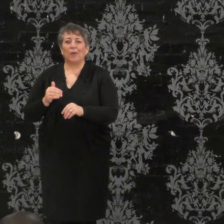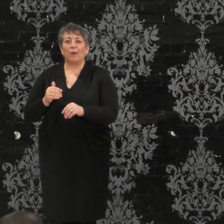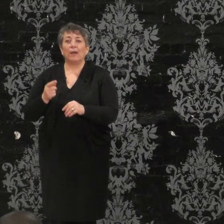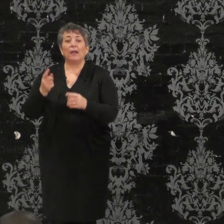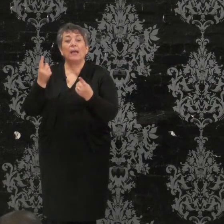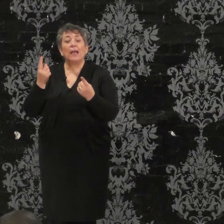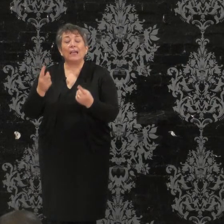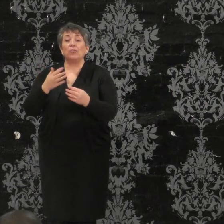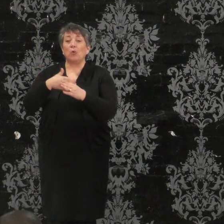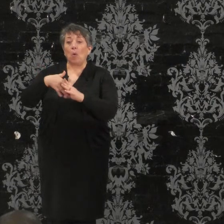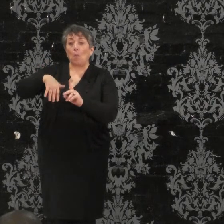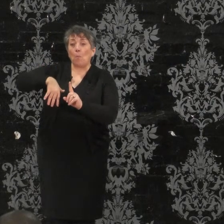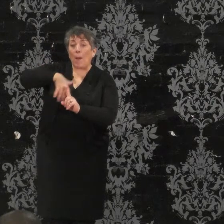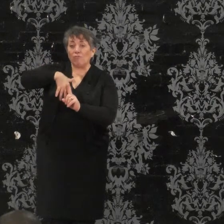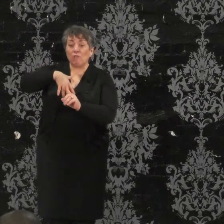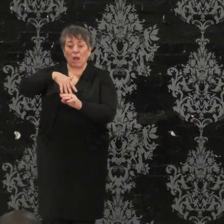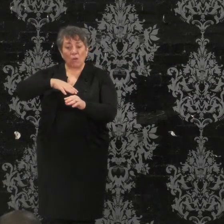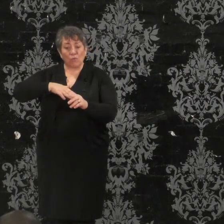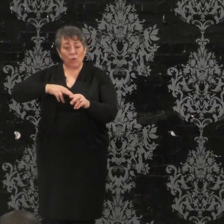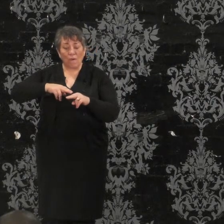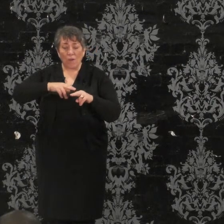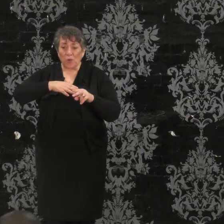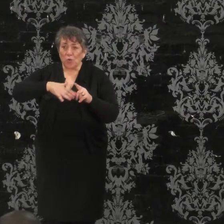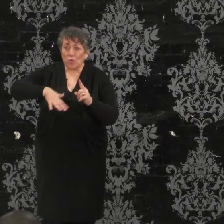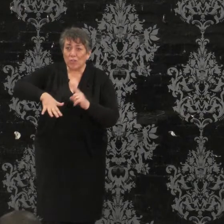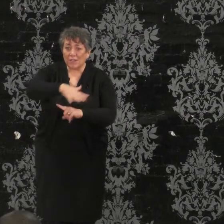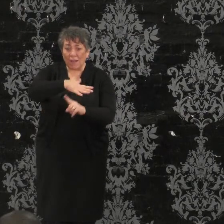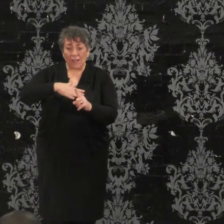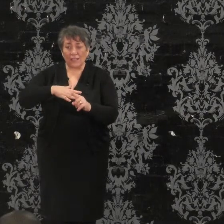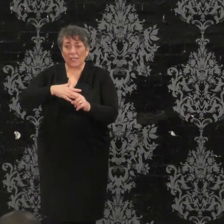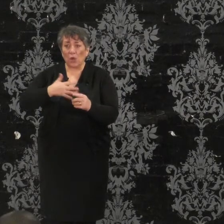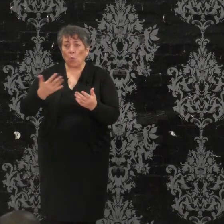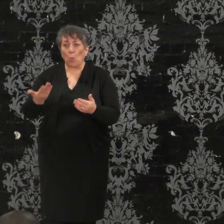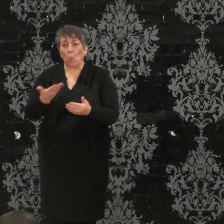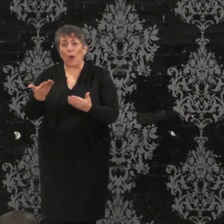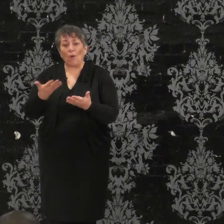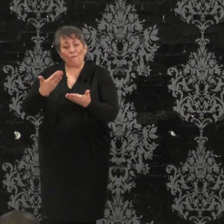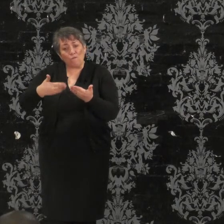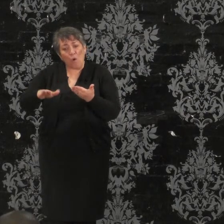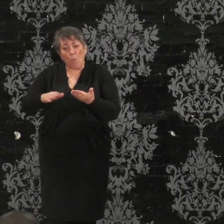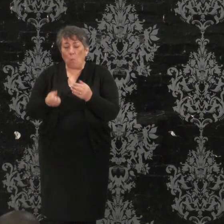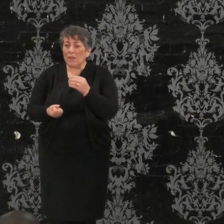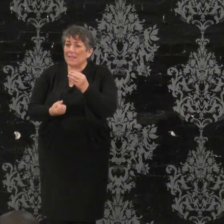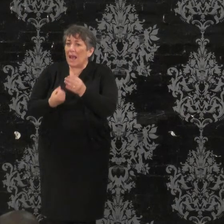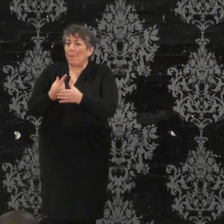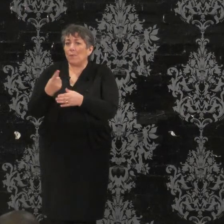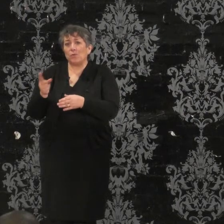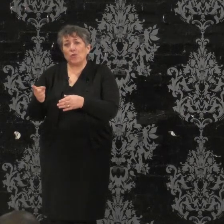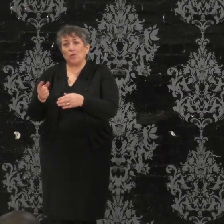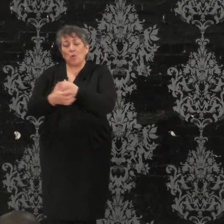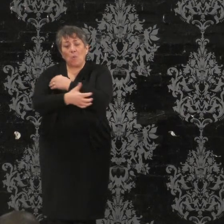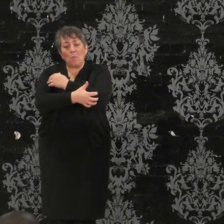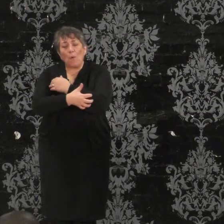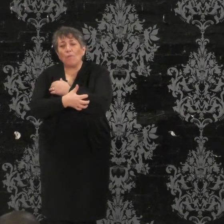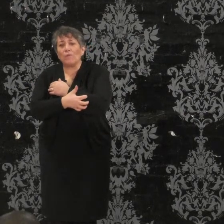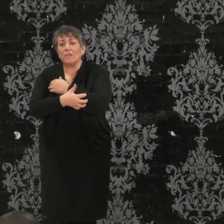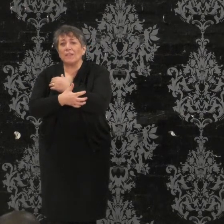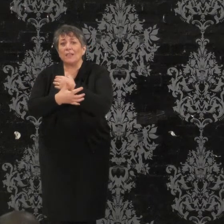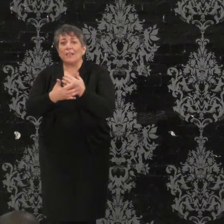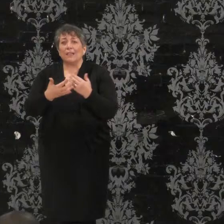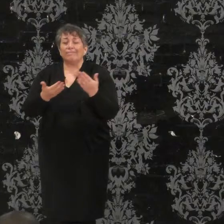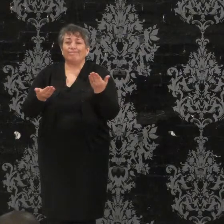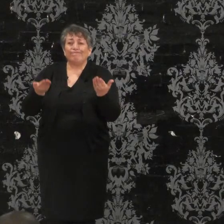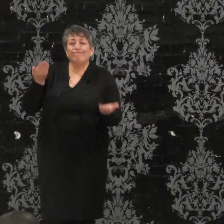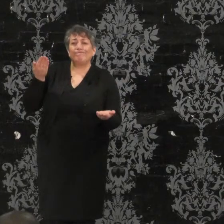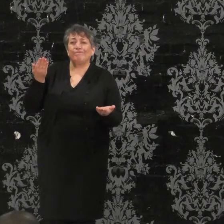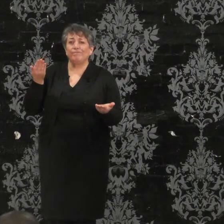and environmental factors I've already highlighted. The disproportionate rates of poverty, the disproportionate rates